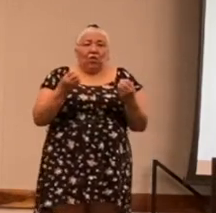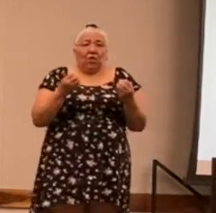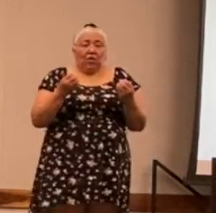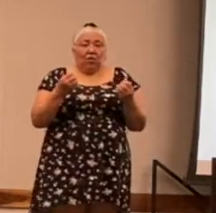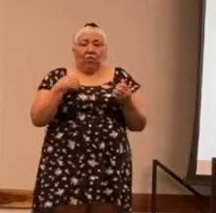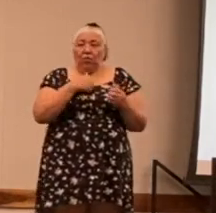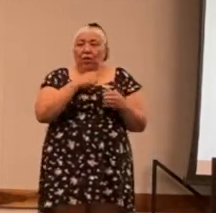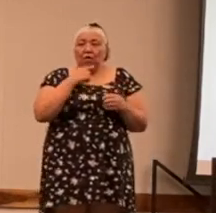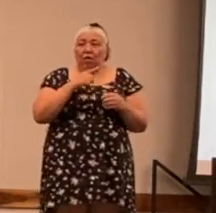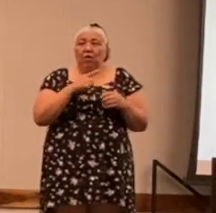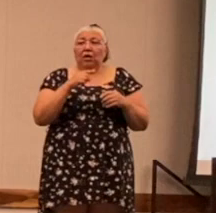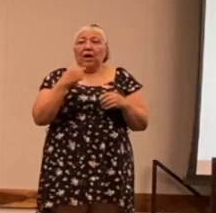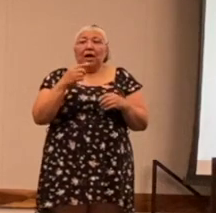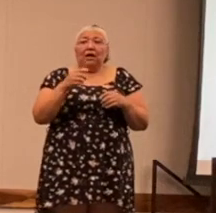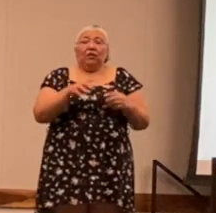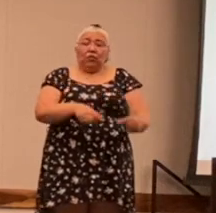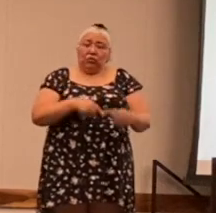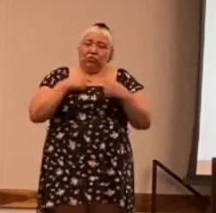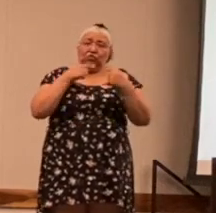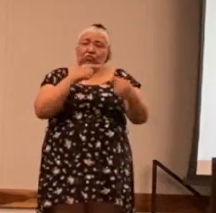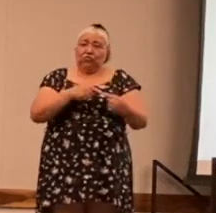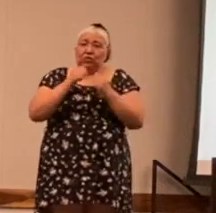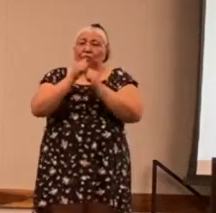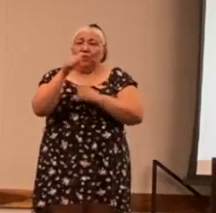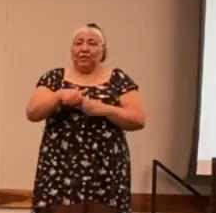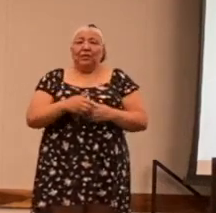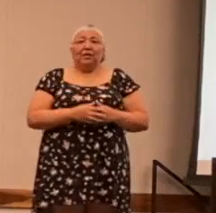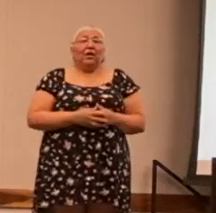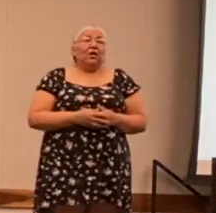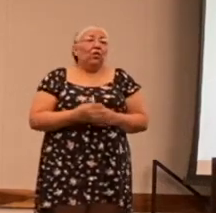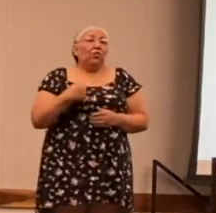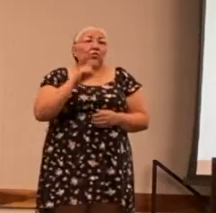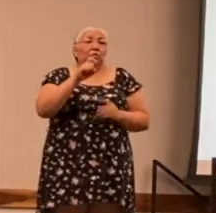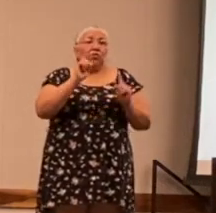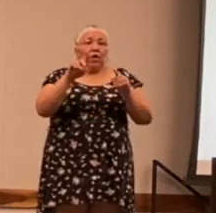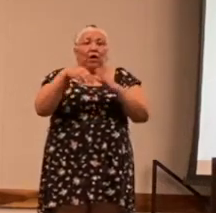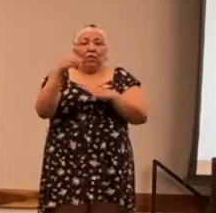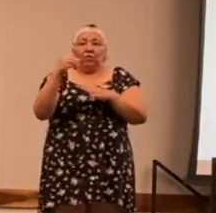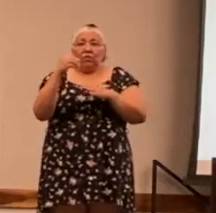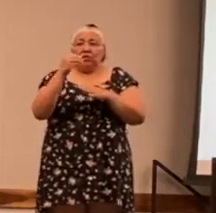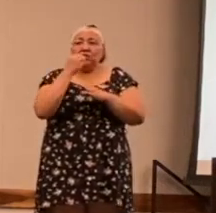are, and we're actually struggling with it. And we were supposed to go out to dinner.